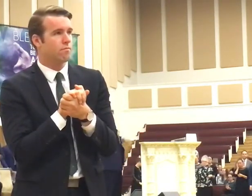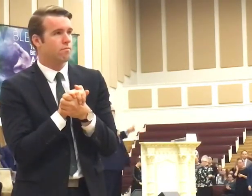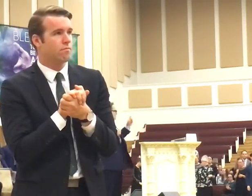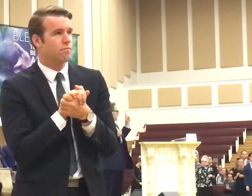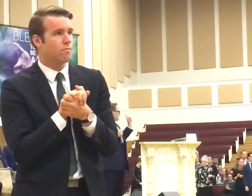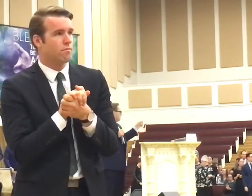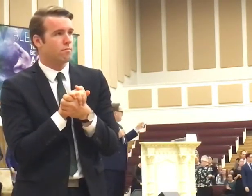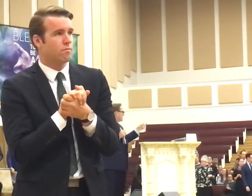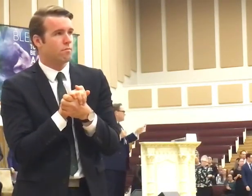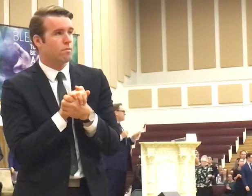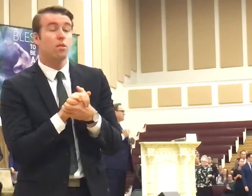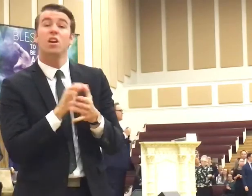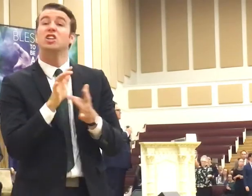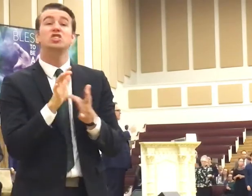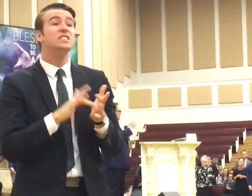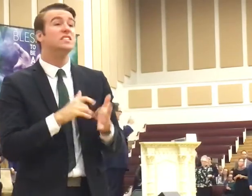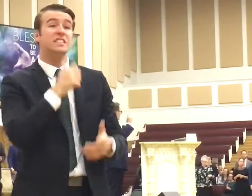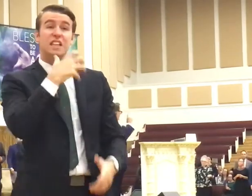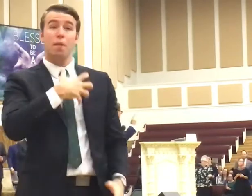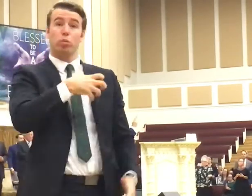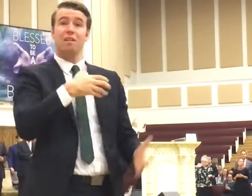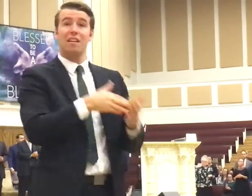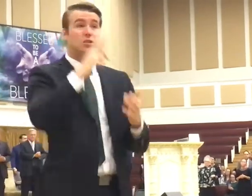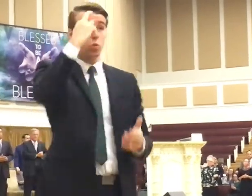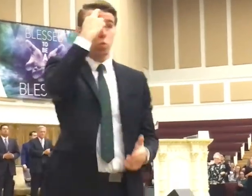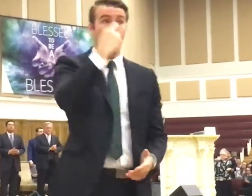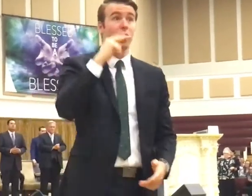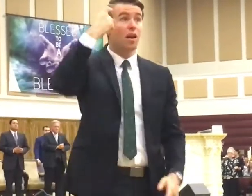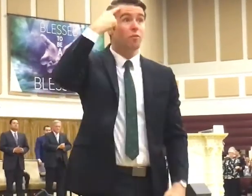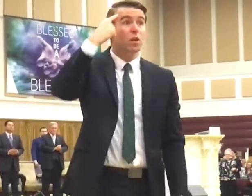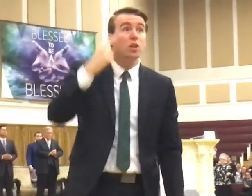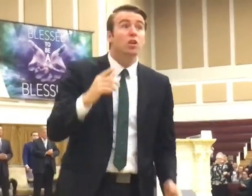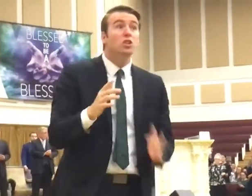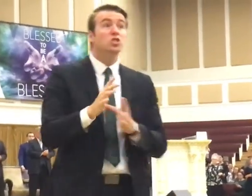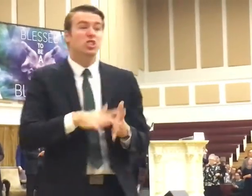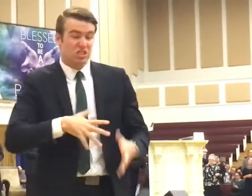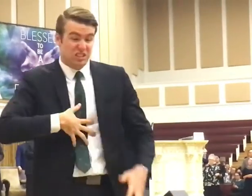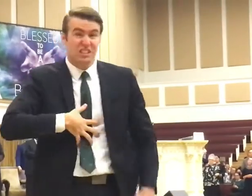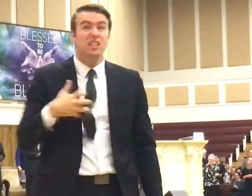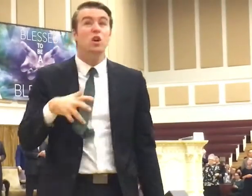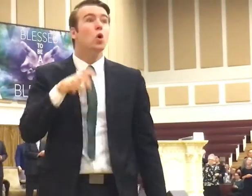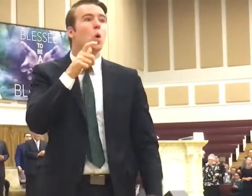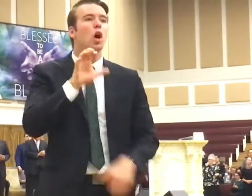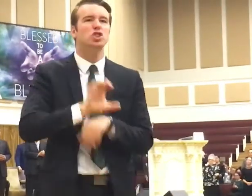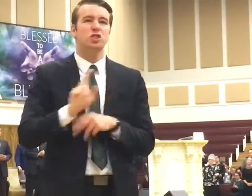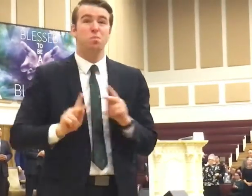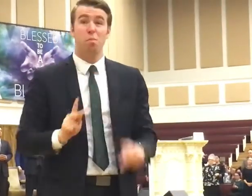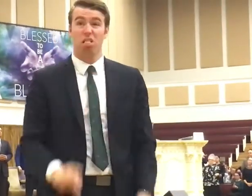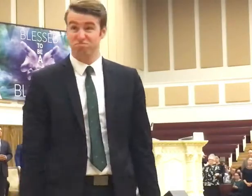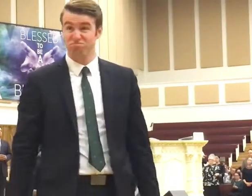Jesus didn't protest the Roman government. Jesus didn't protest. You know who he got ticked off at? He got ticked off at church people.